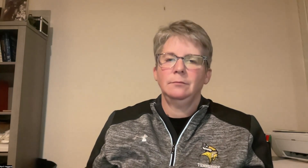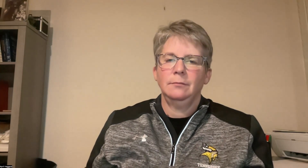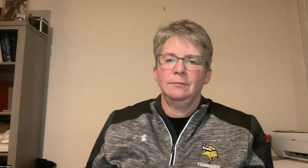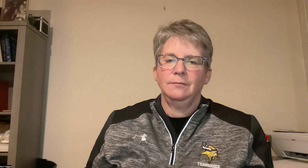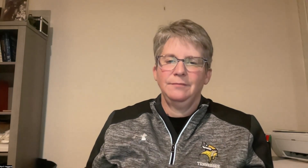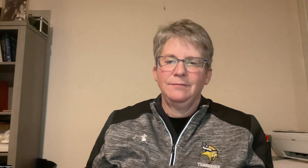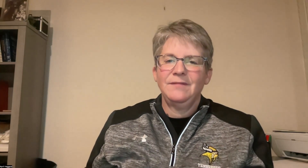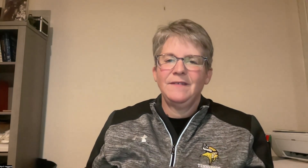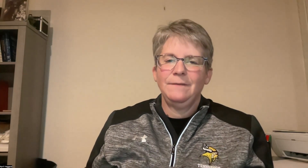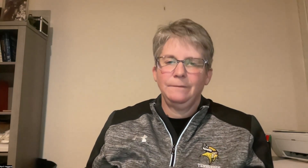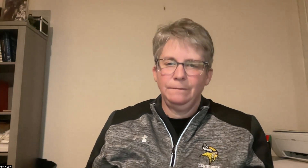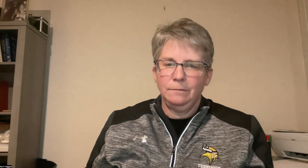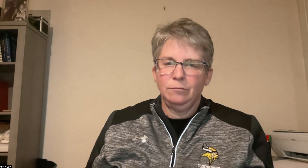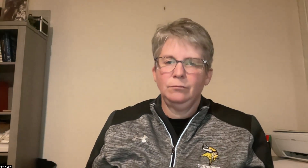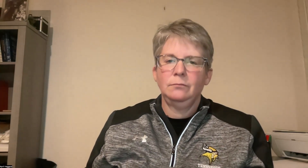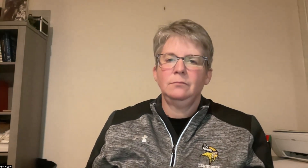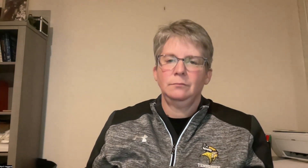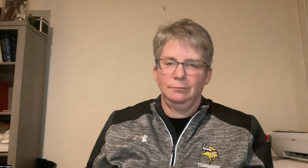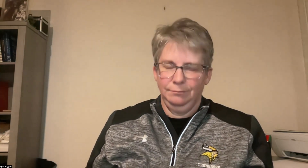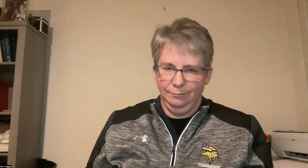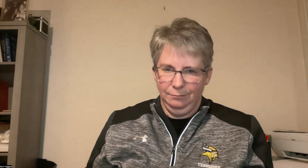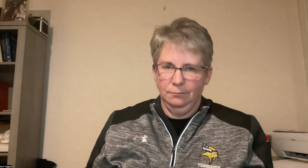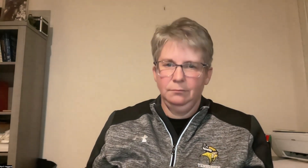I'm happy that we now have a new mission and